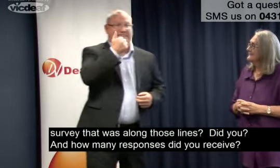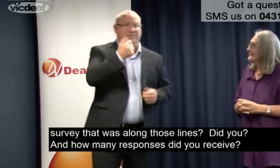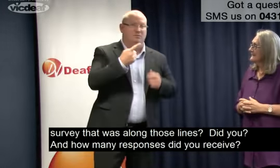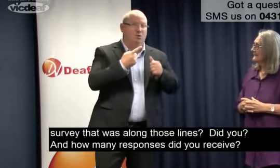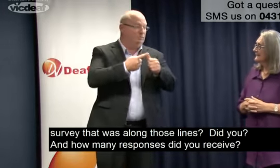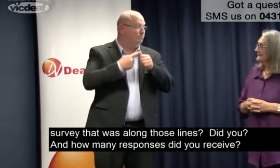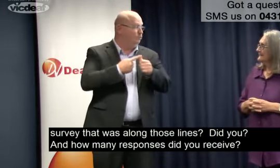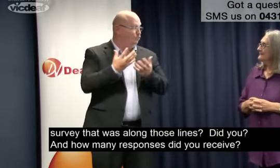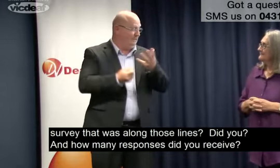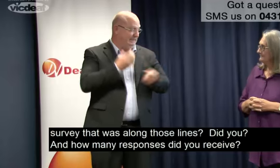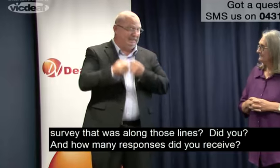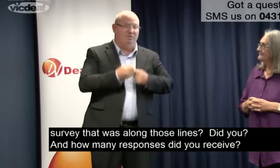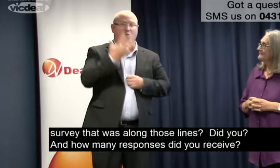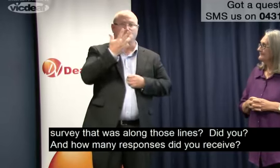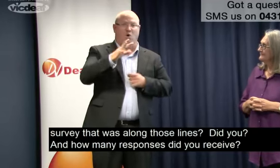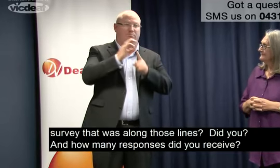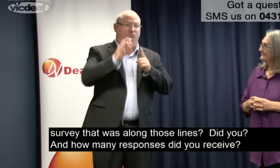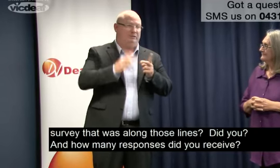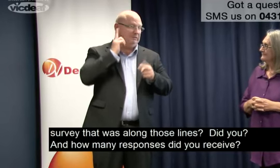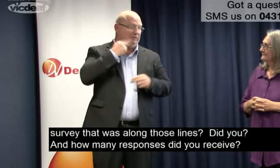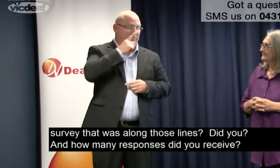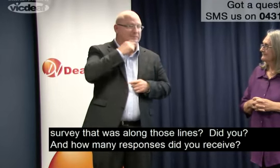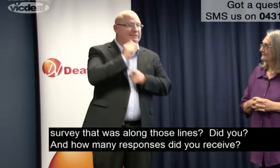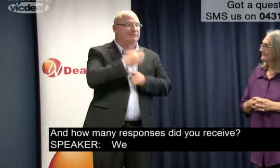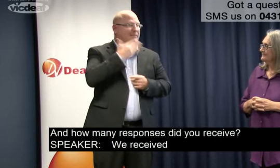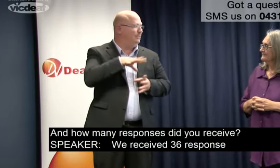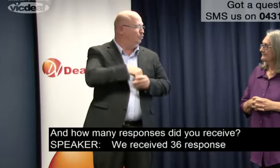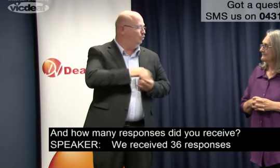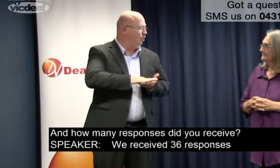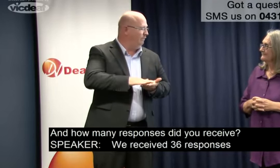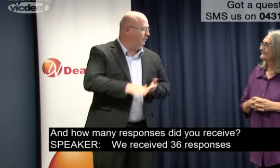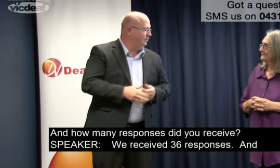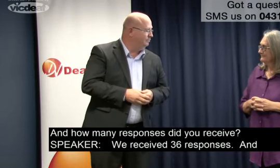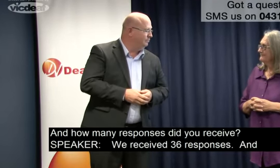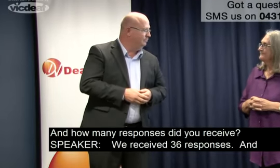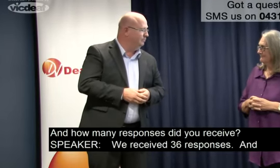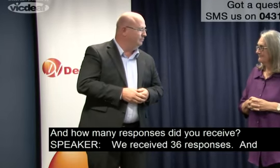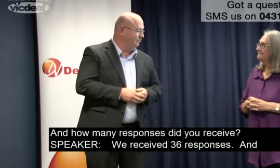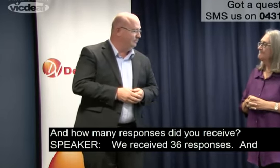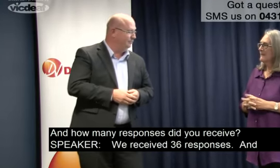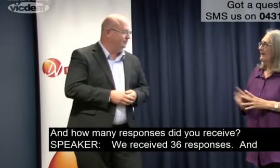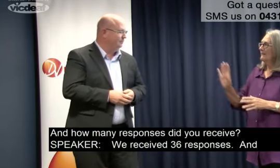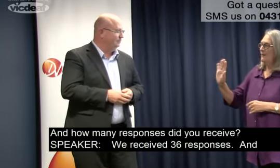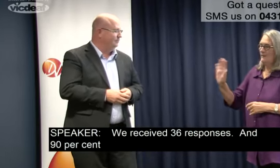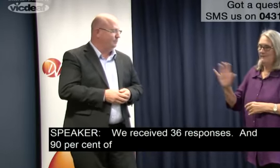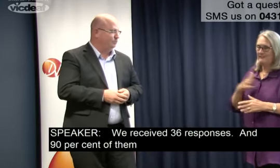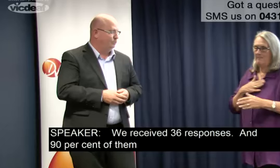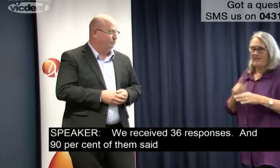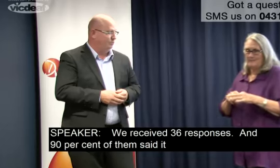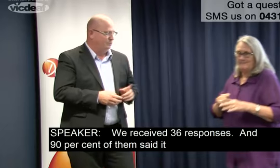We received 36 responses, and 90% of deaf people said, yes, please include hard of hearing individuals.